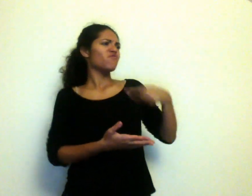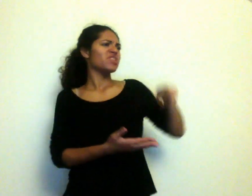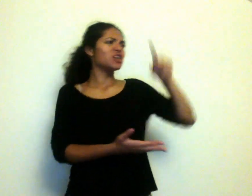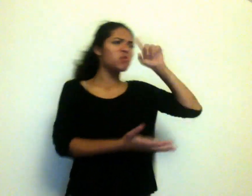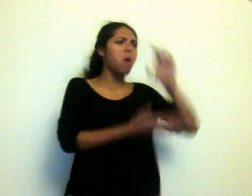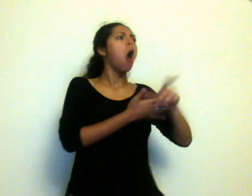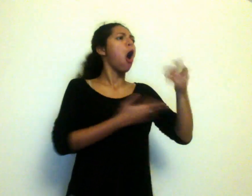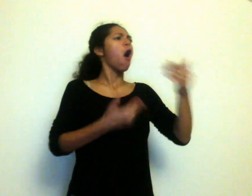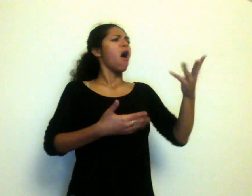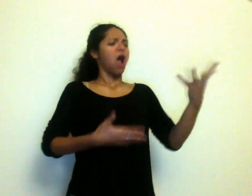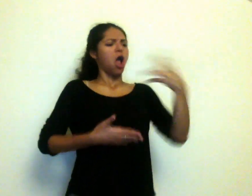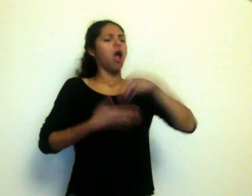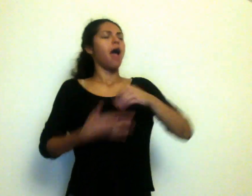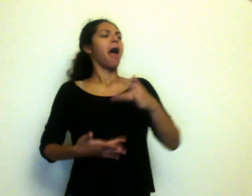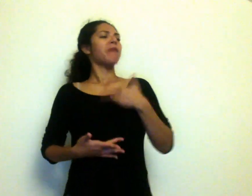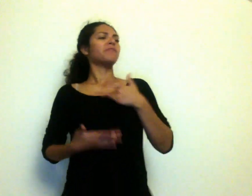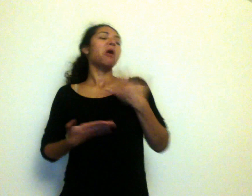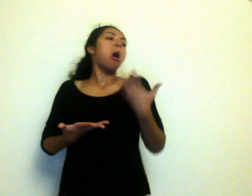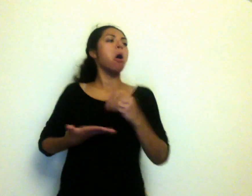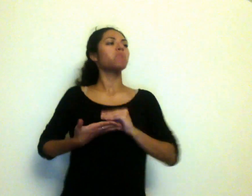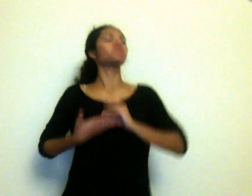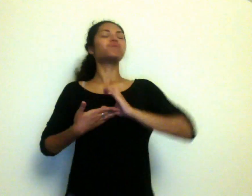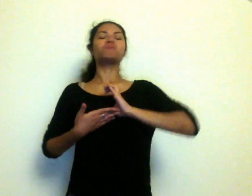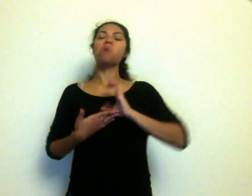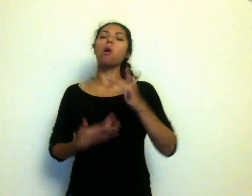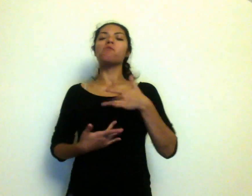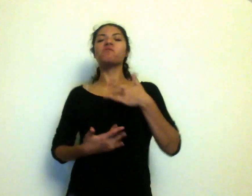the spurious glitter of Eastern mysticism.